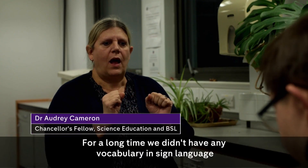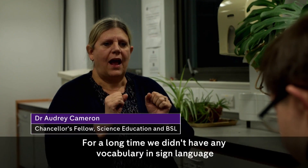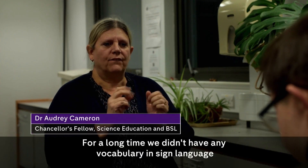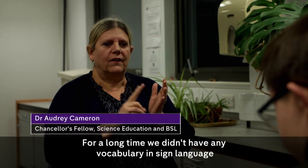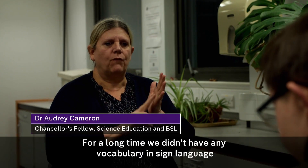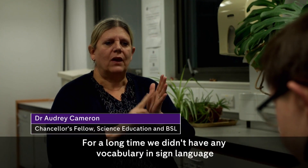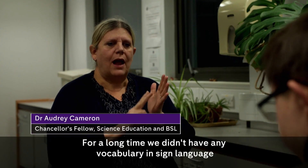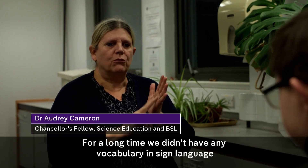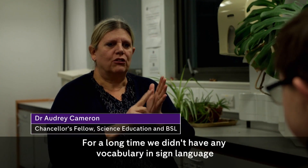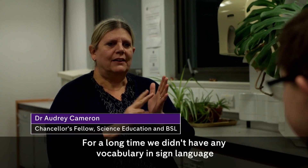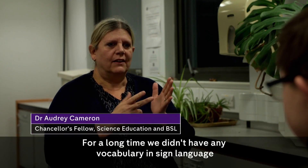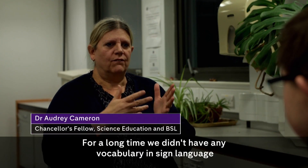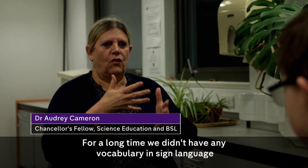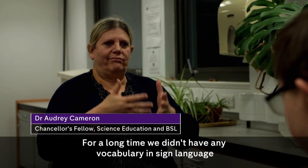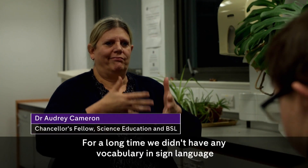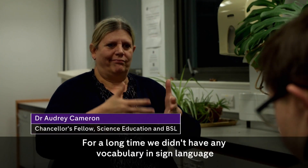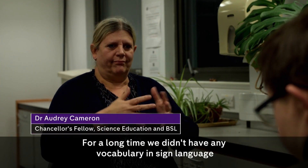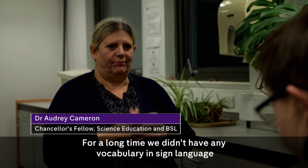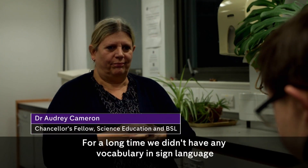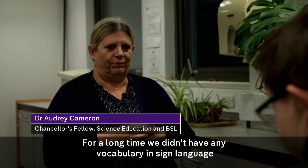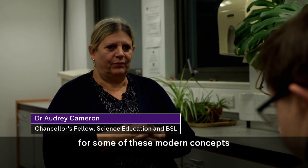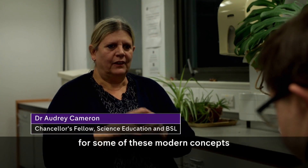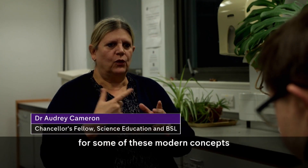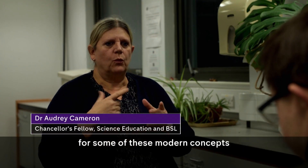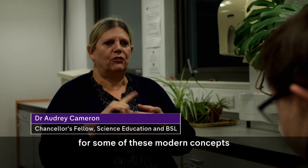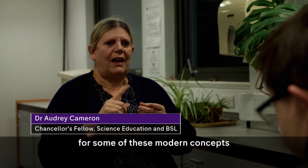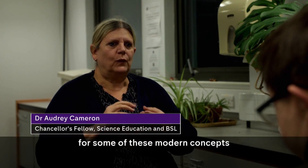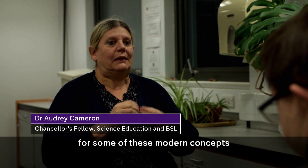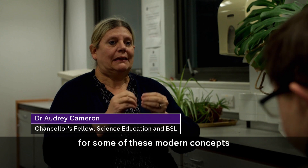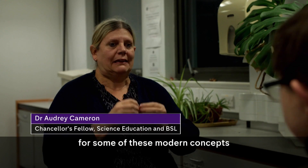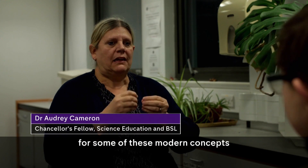For a long time, we didn't have any vocabulary in sign language for some of these modern concepts.